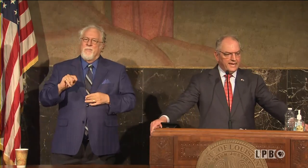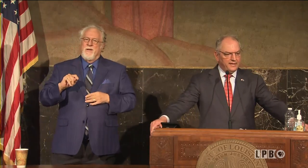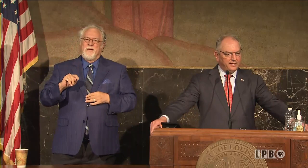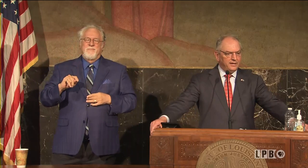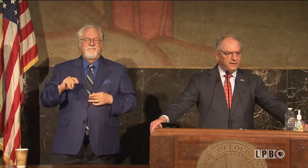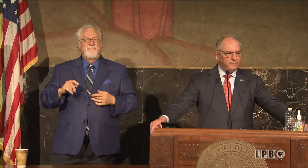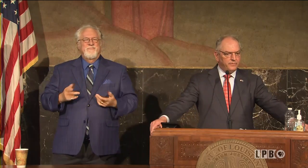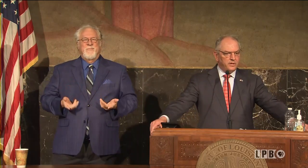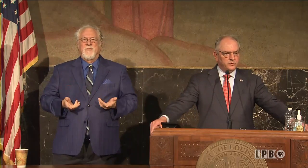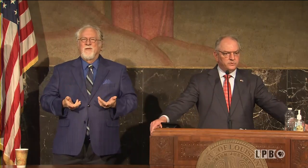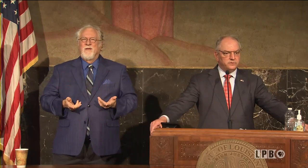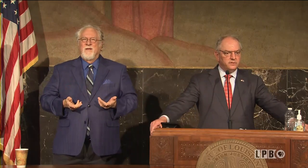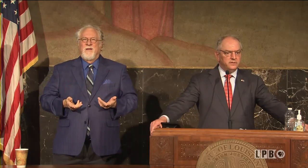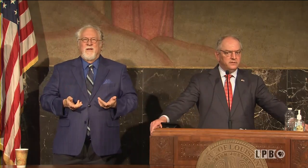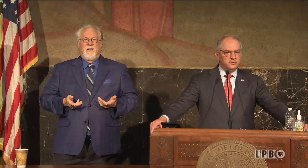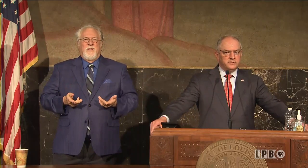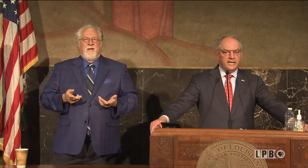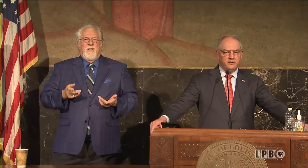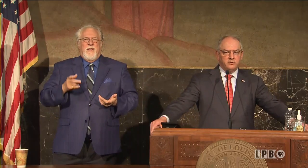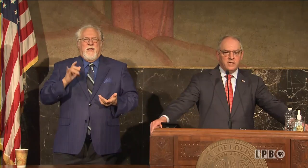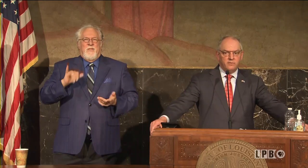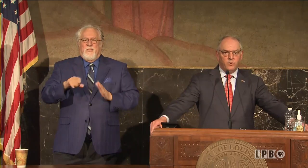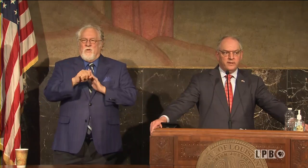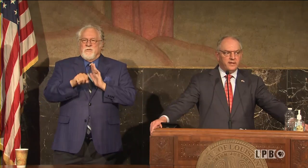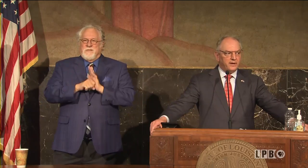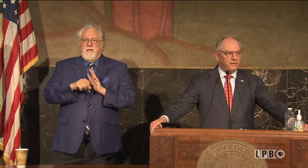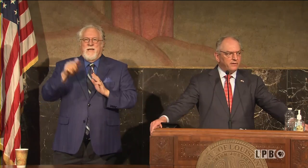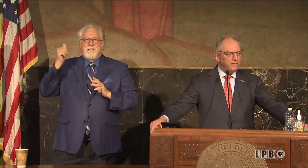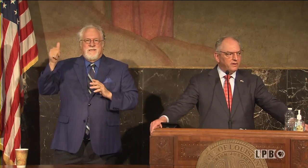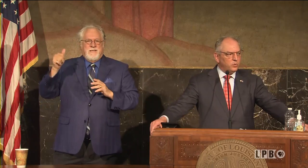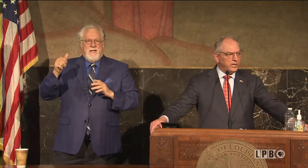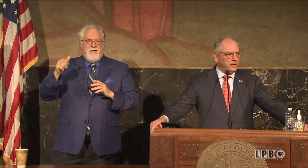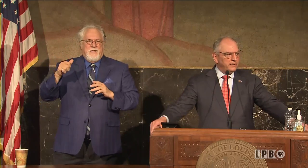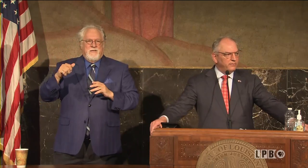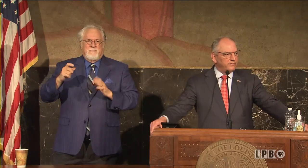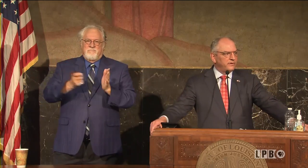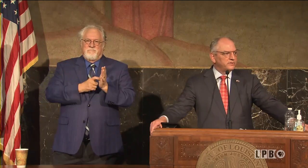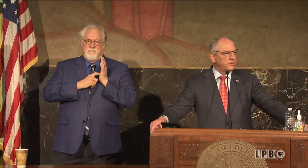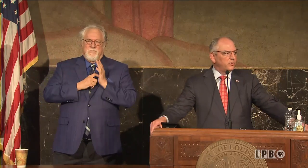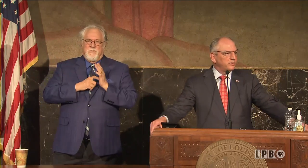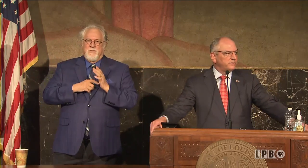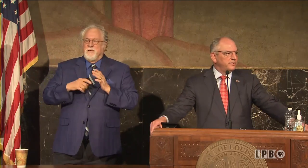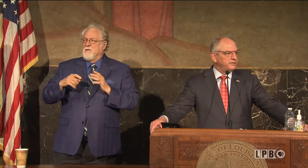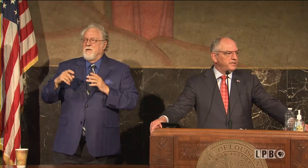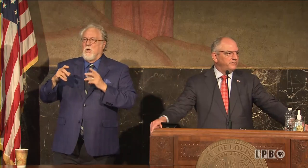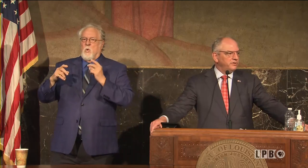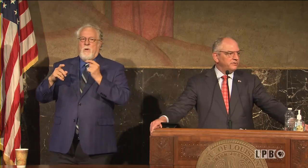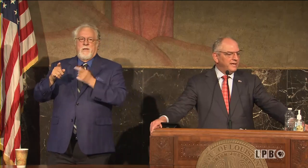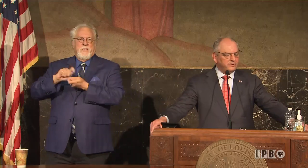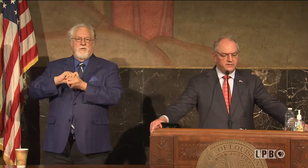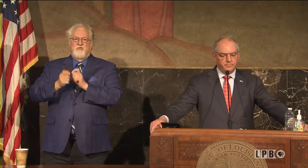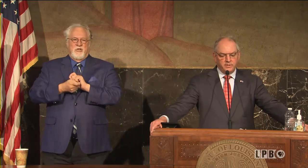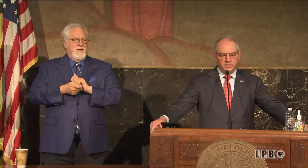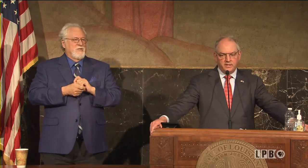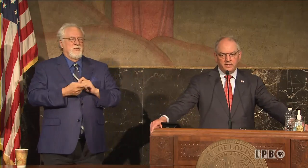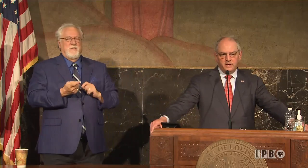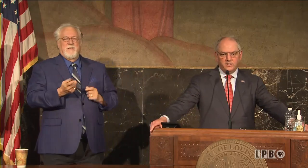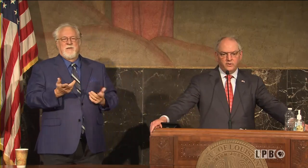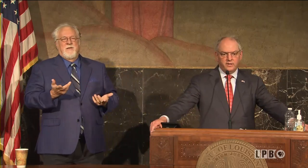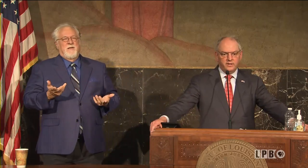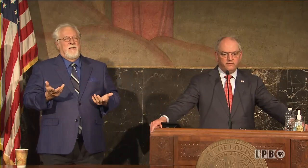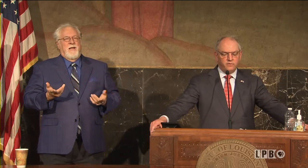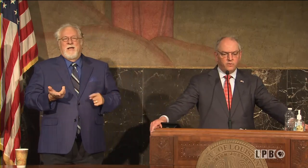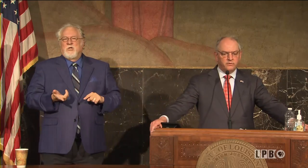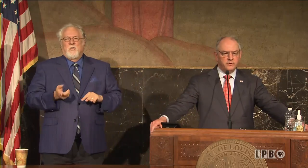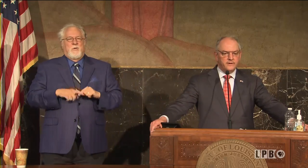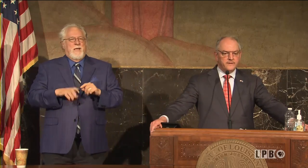the day, those states that went there quickly reversed course. It's just not something that you